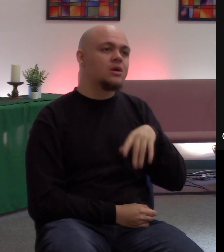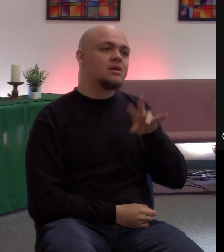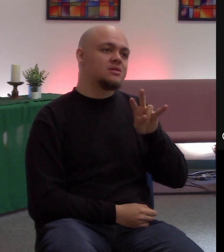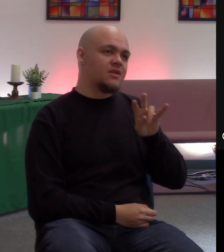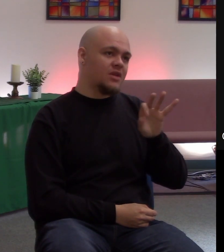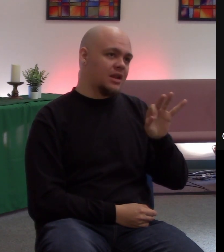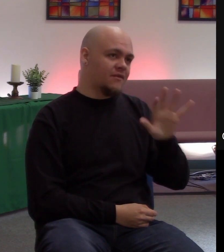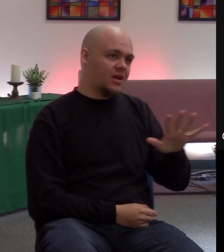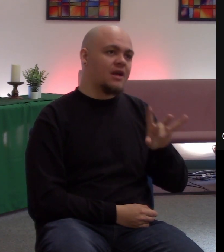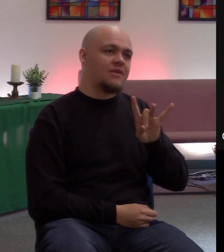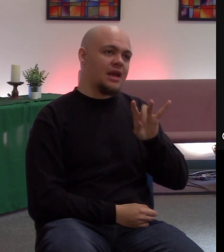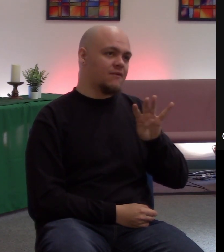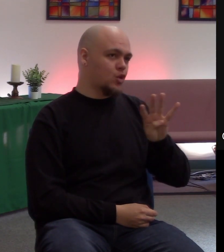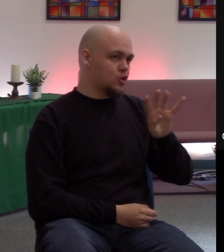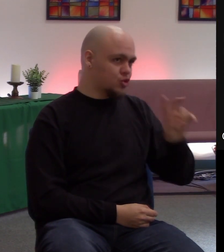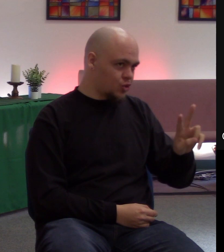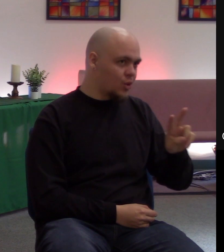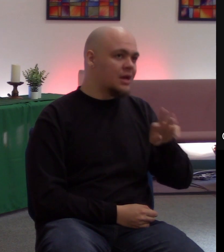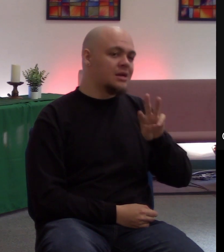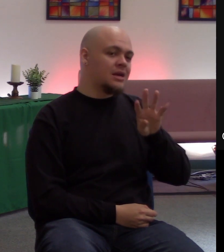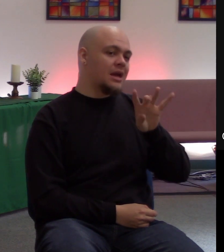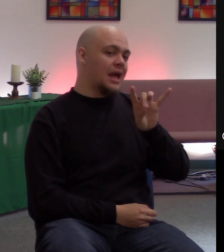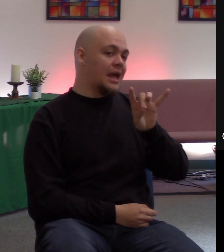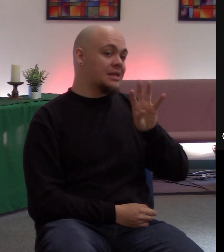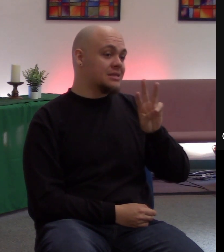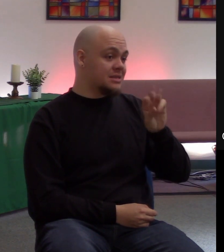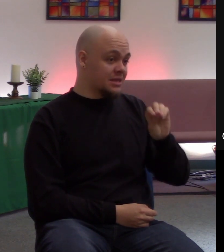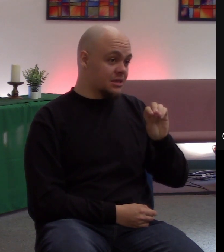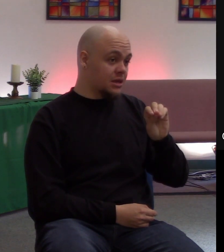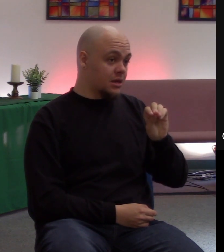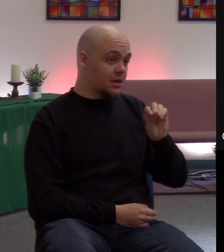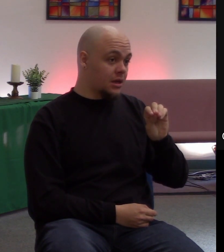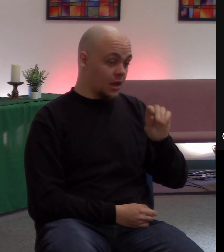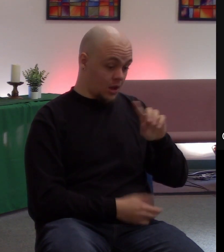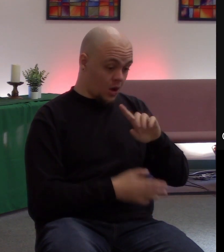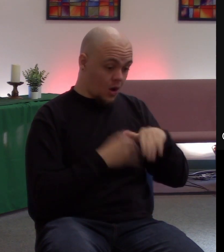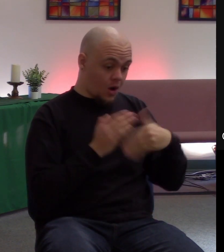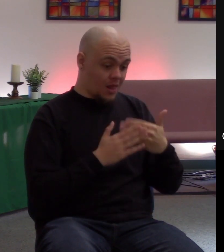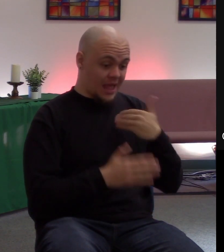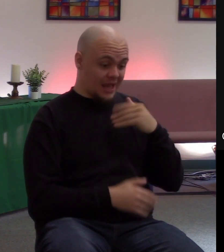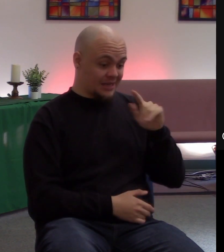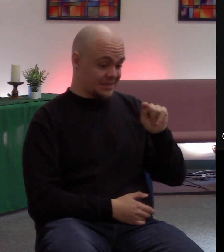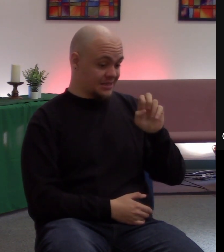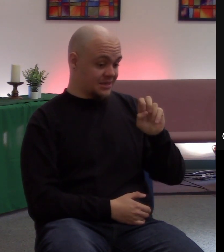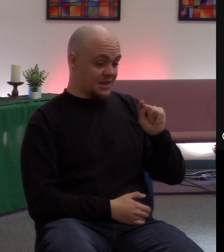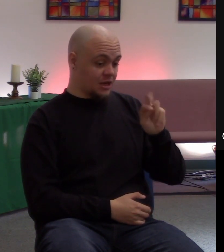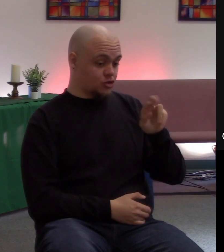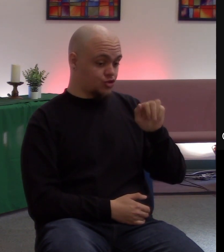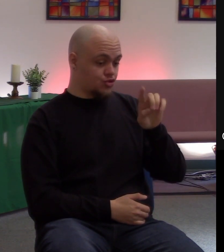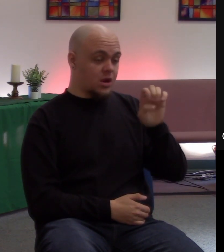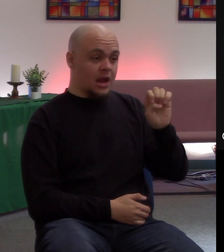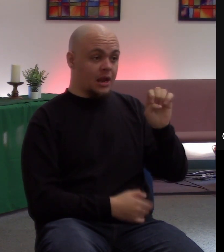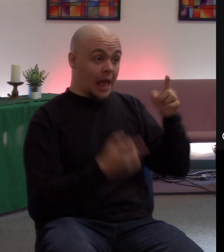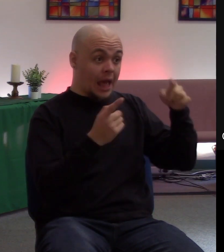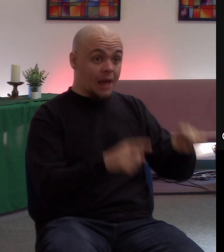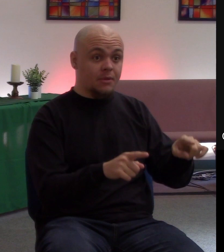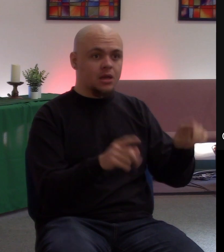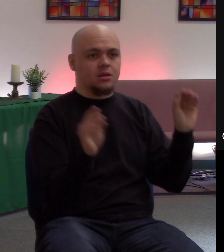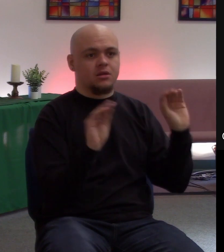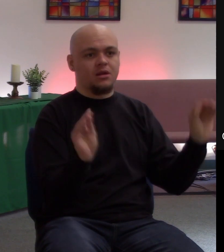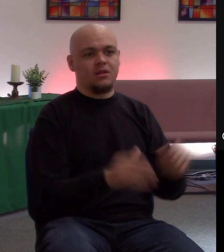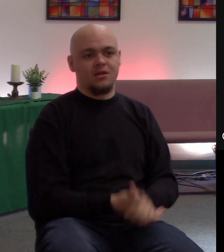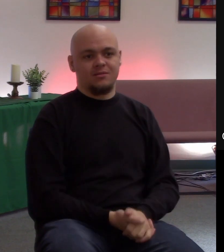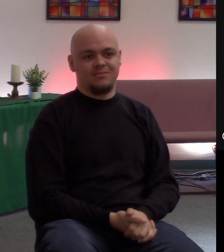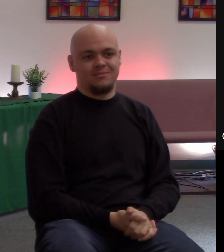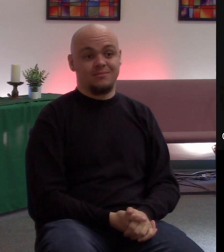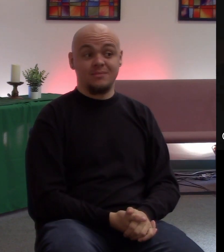In 162 CE, 795, 842, and 860, there were also tetrads. And guess what? Nothing